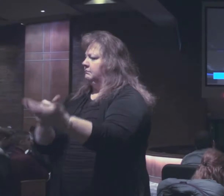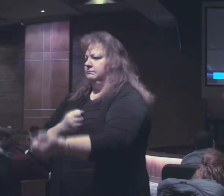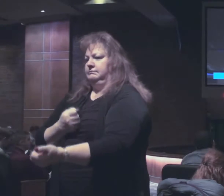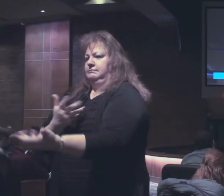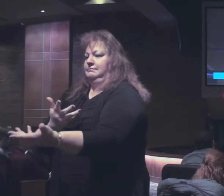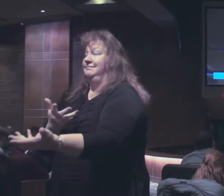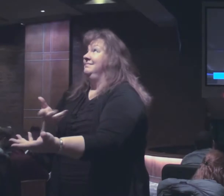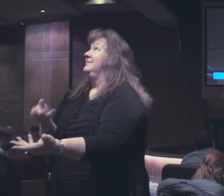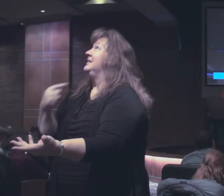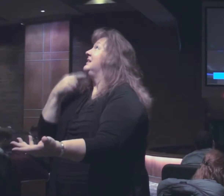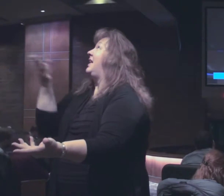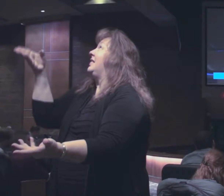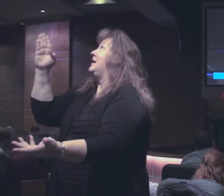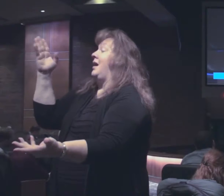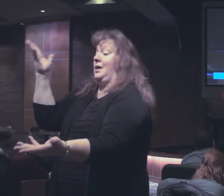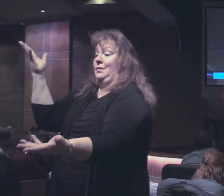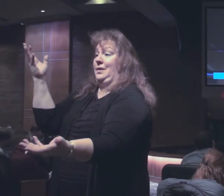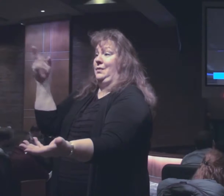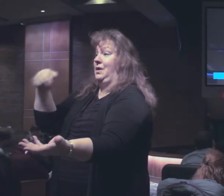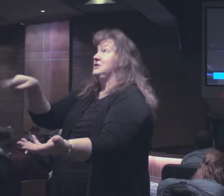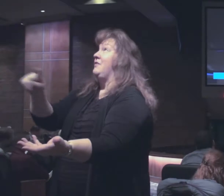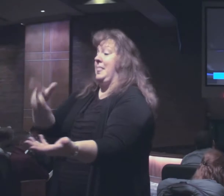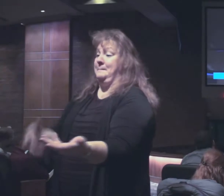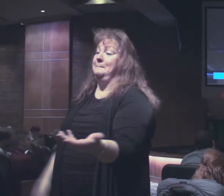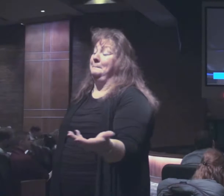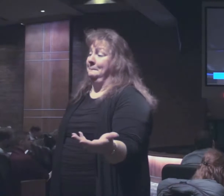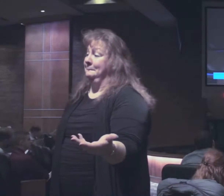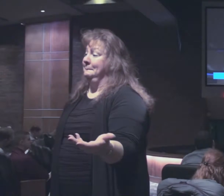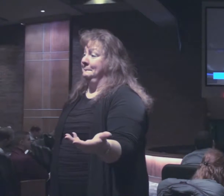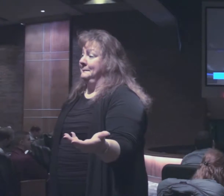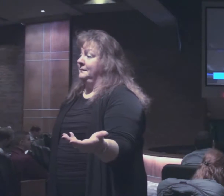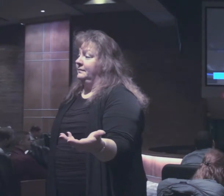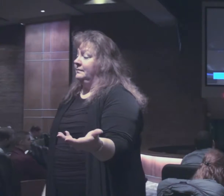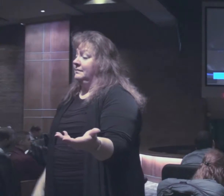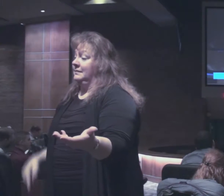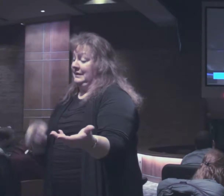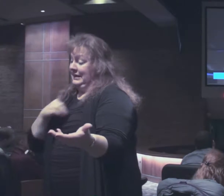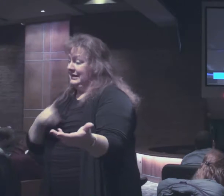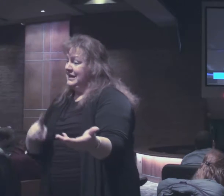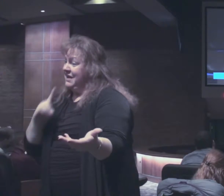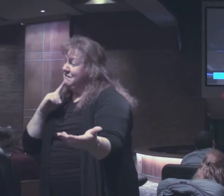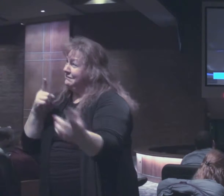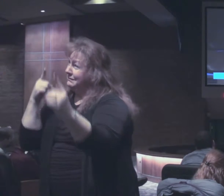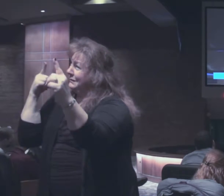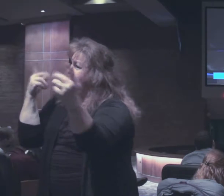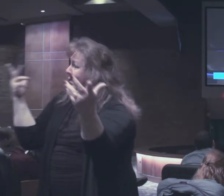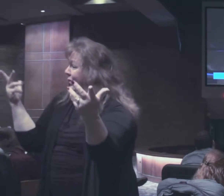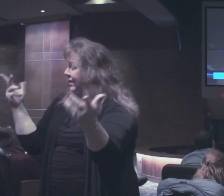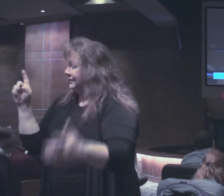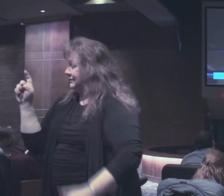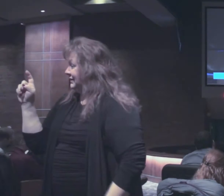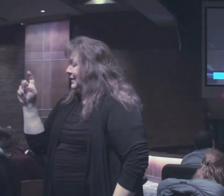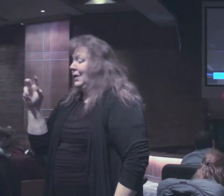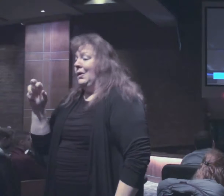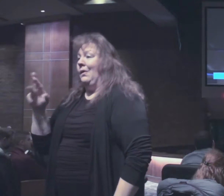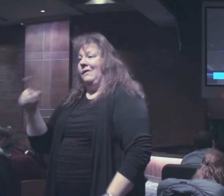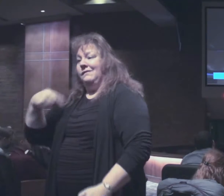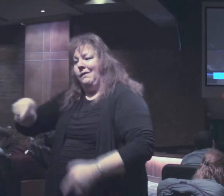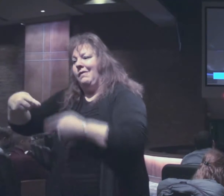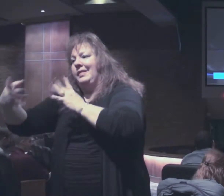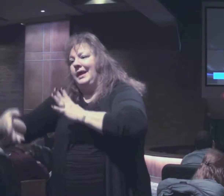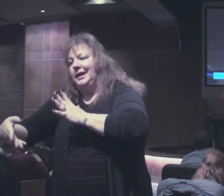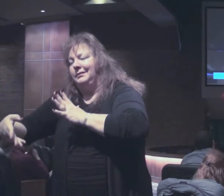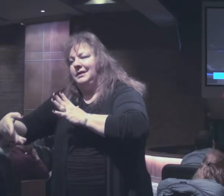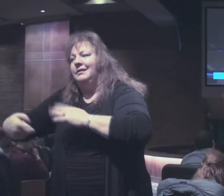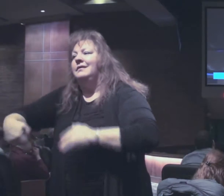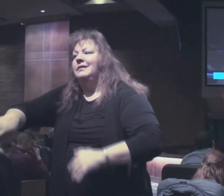expressing to God what he desires for them. And what he really desires, or for the enemy to be